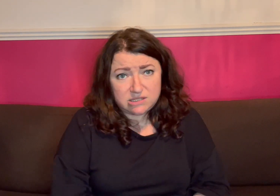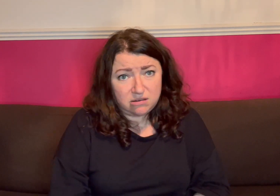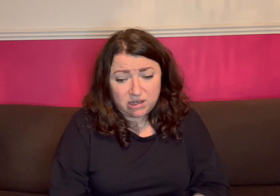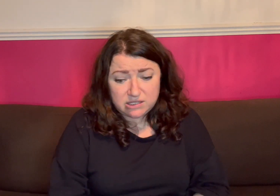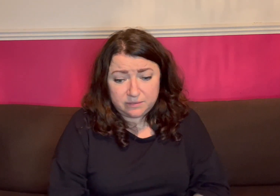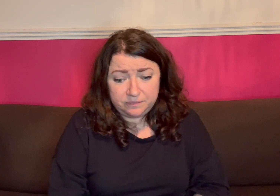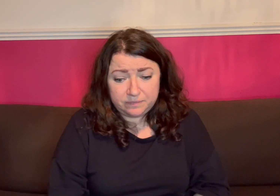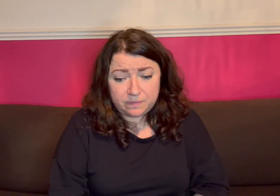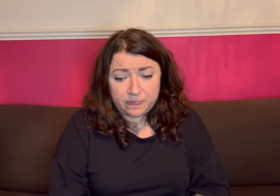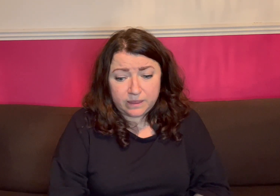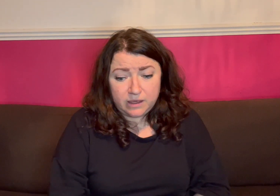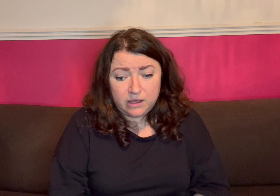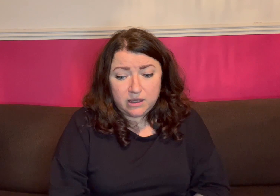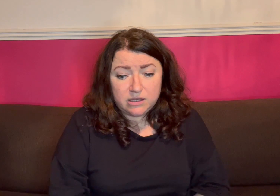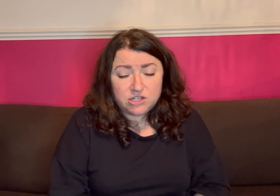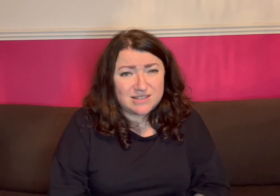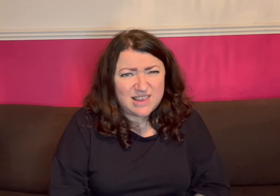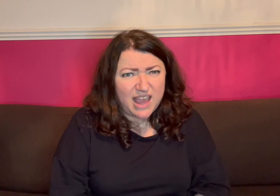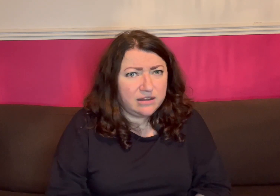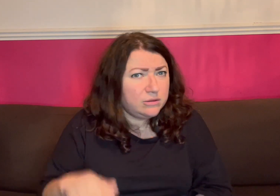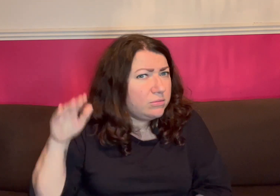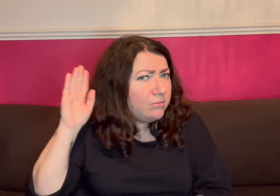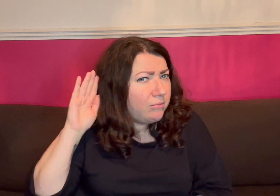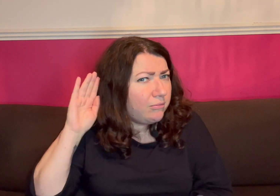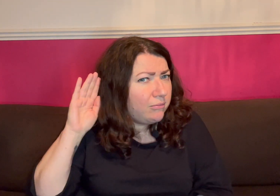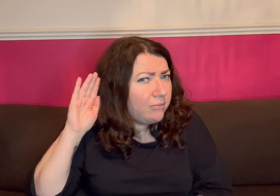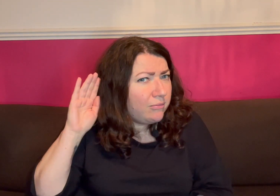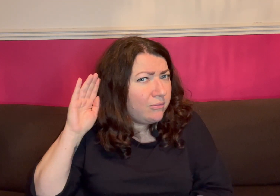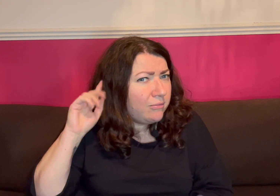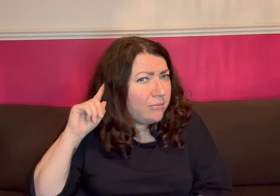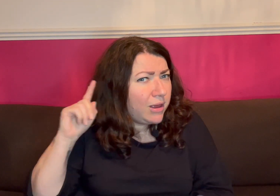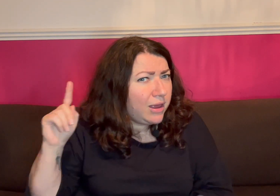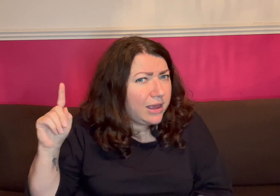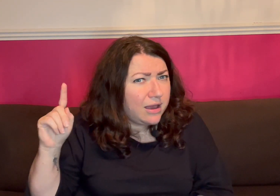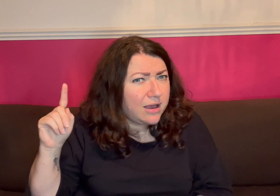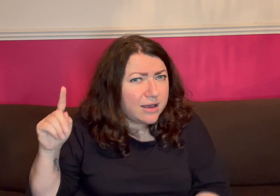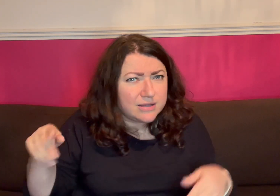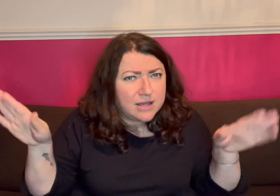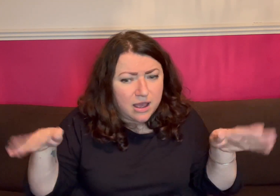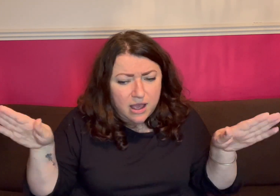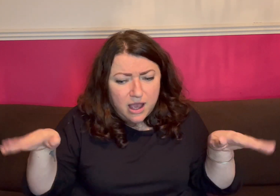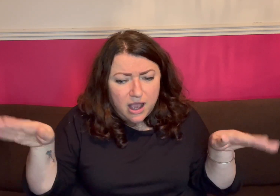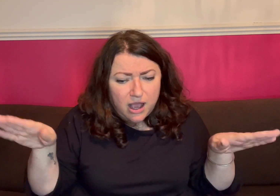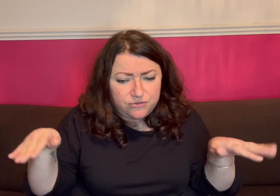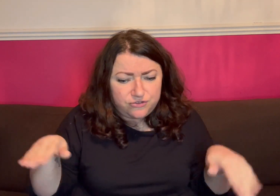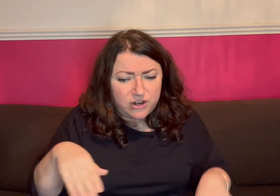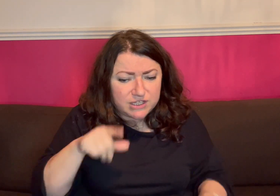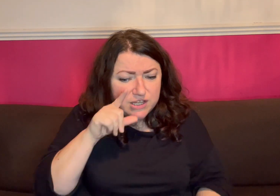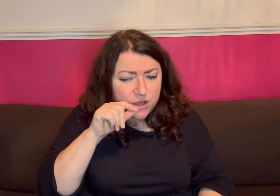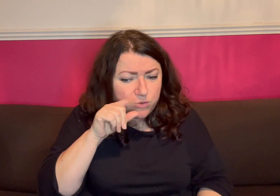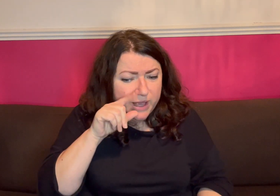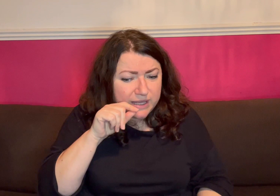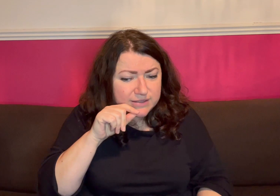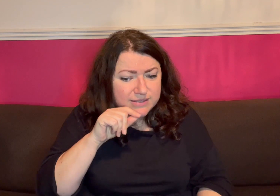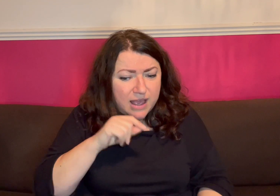sighed. Just then, he heard a flutter of wings